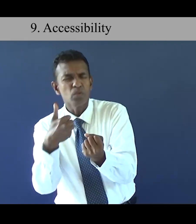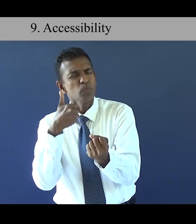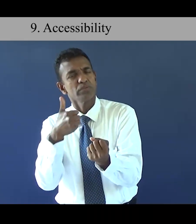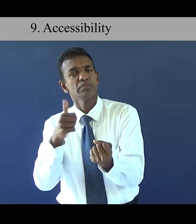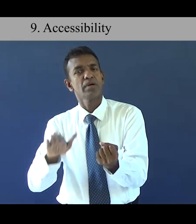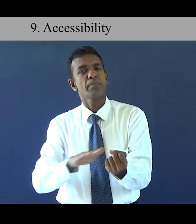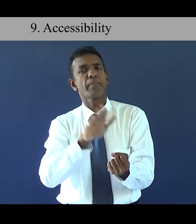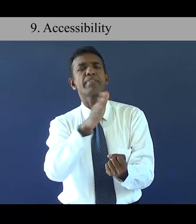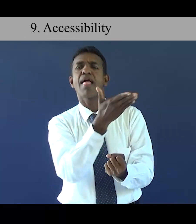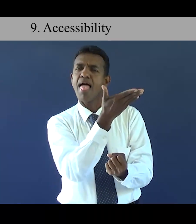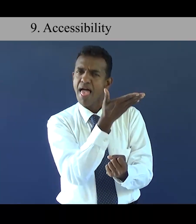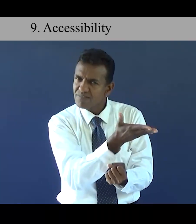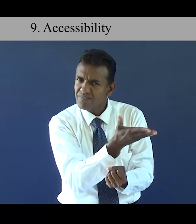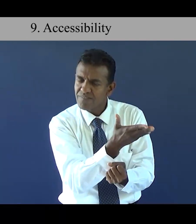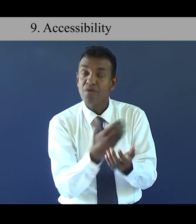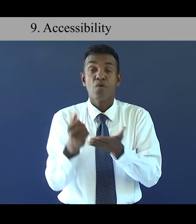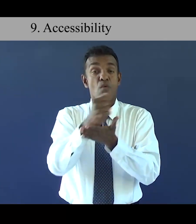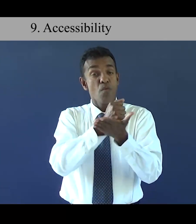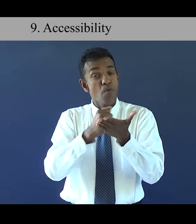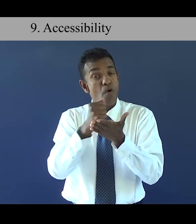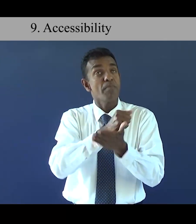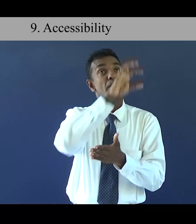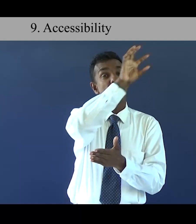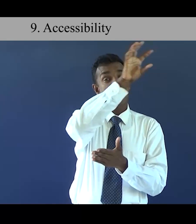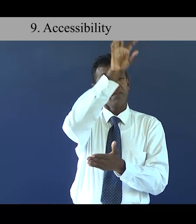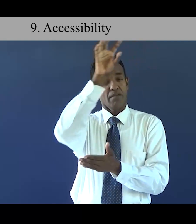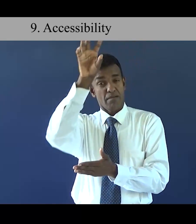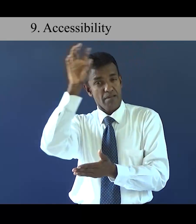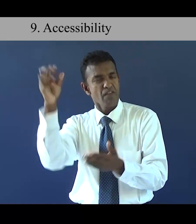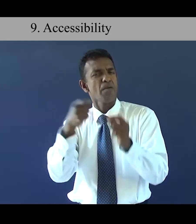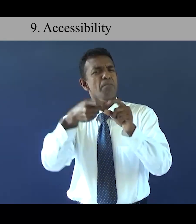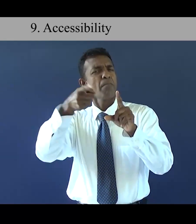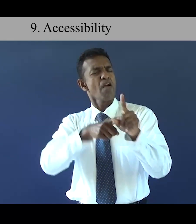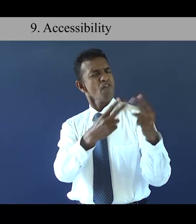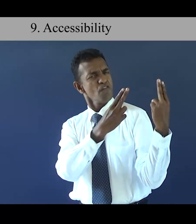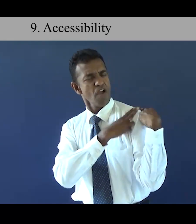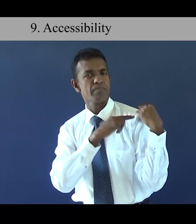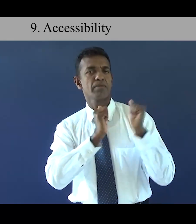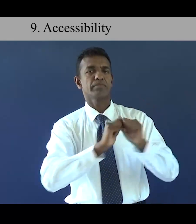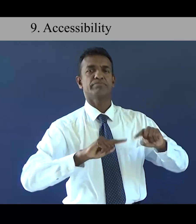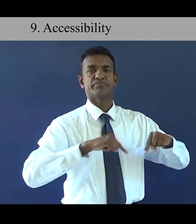public buildings like hospitals and schools and